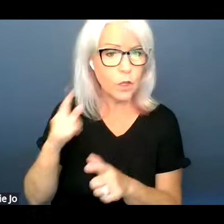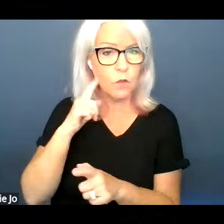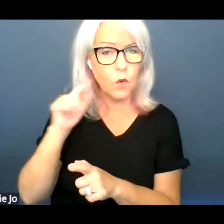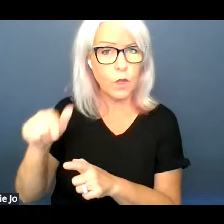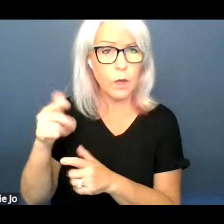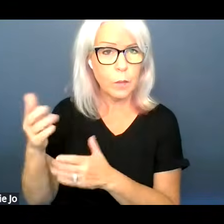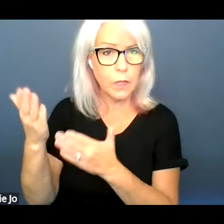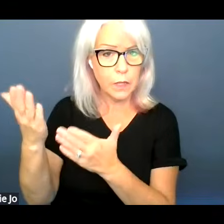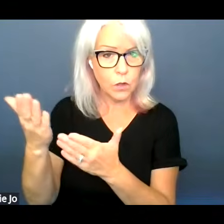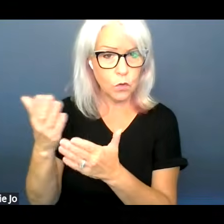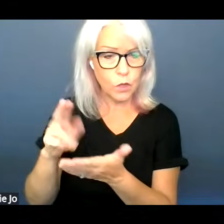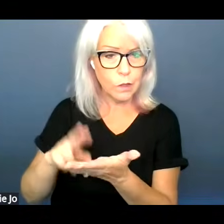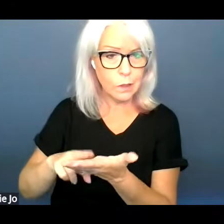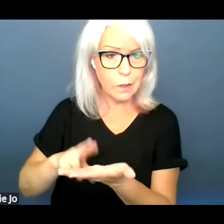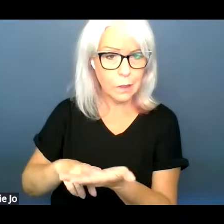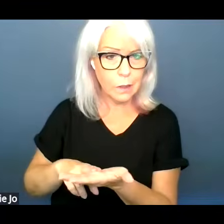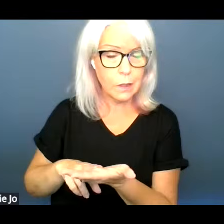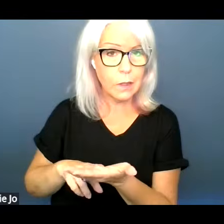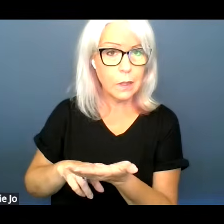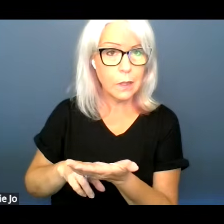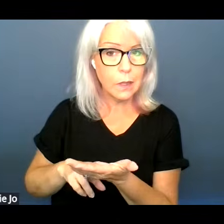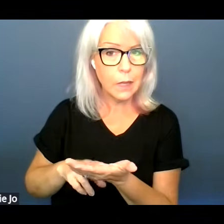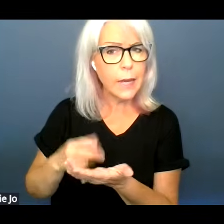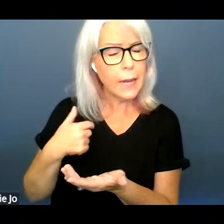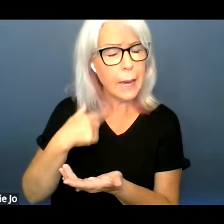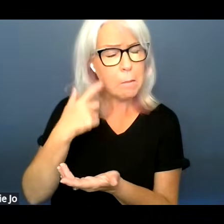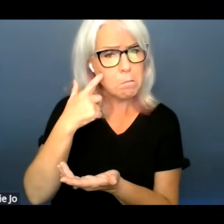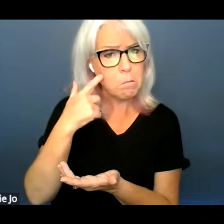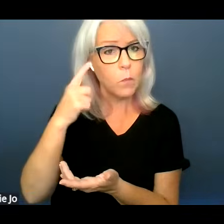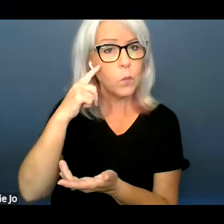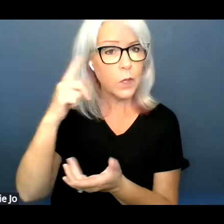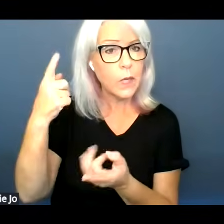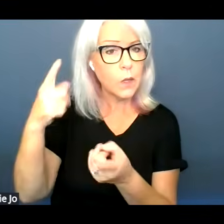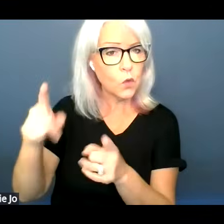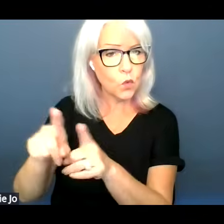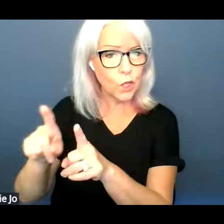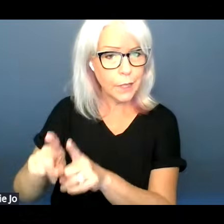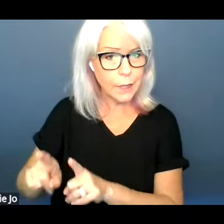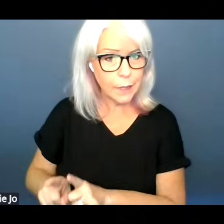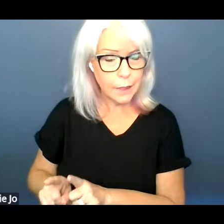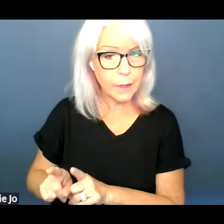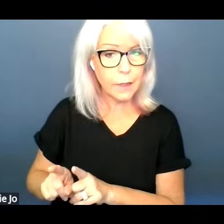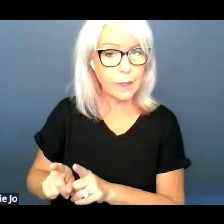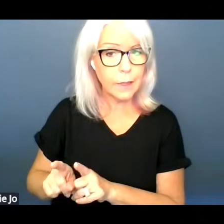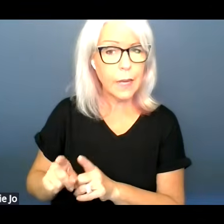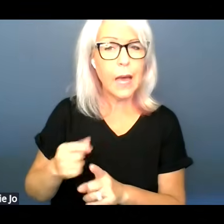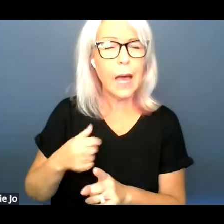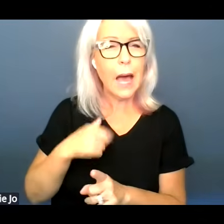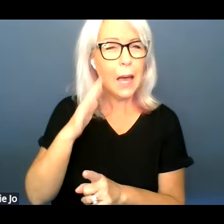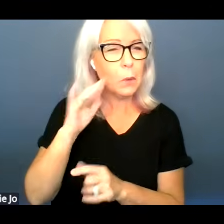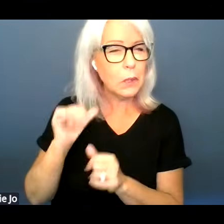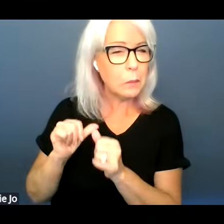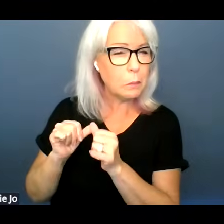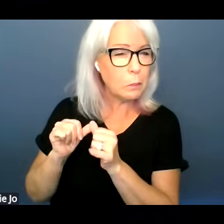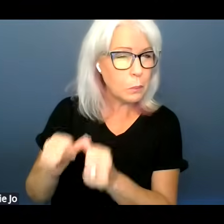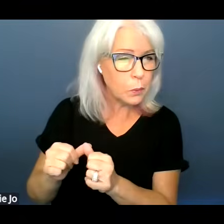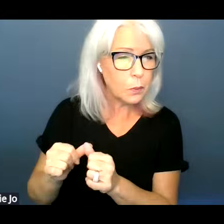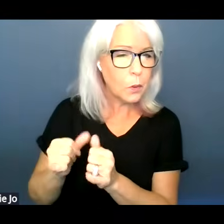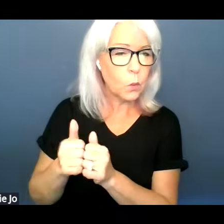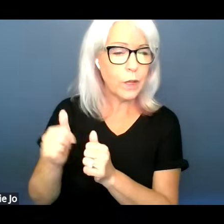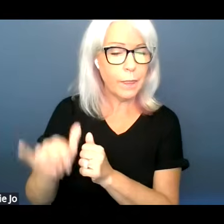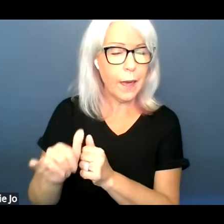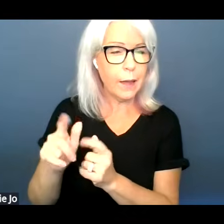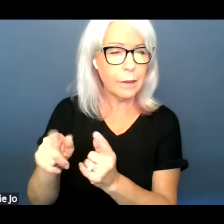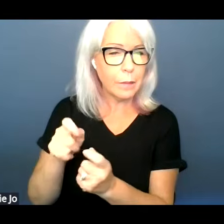and agreed upon it. And I would stick with that language, which is what people are familiar